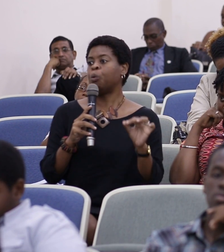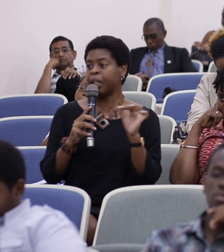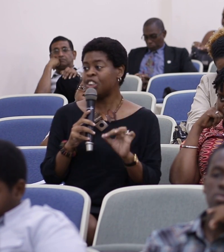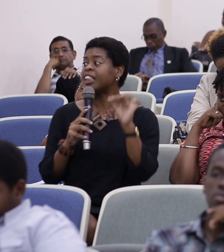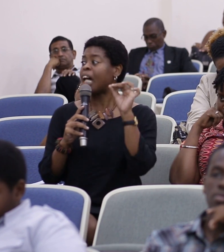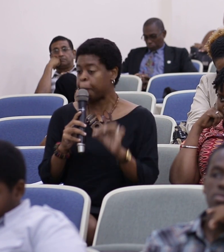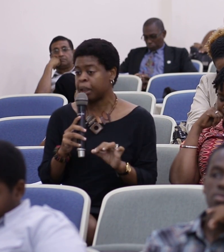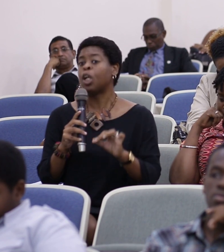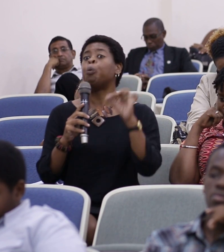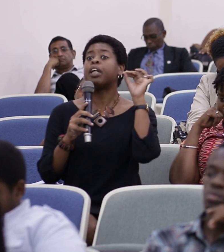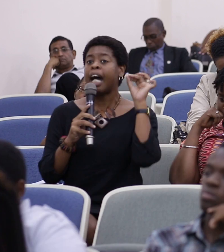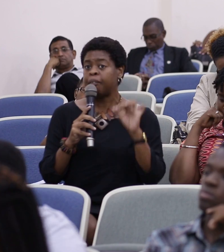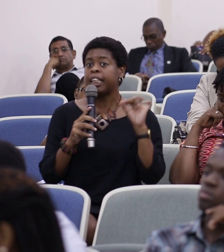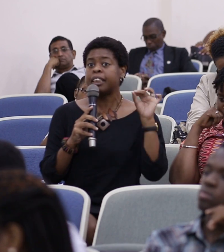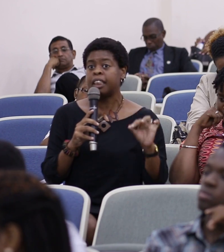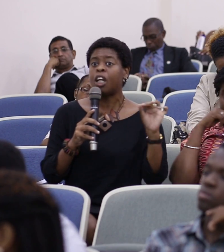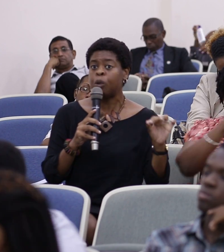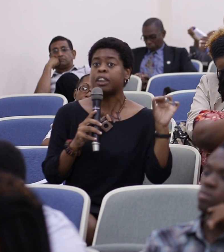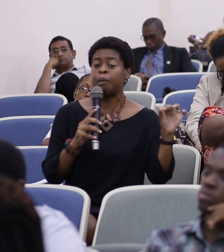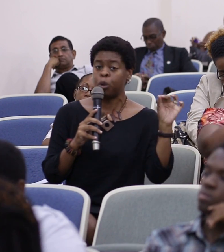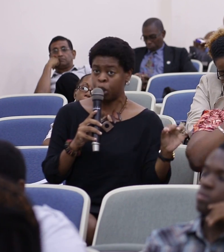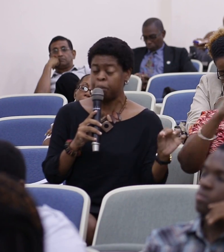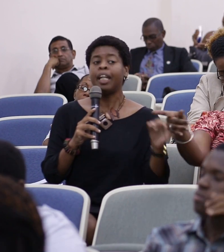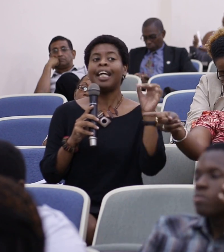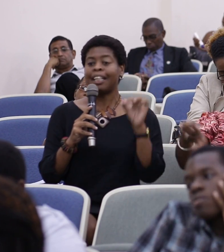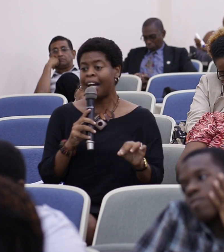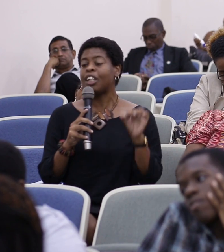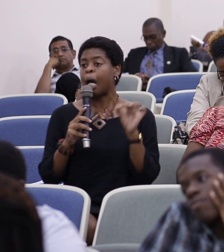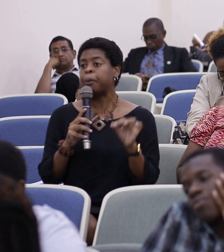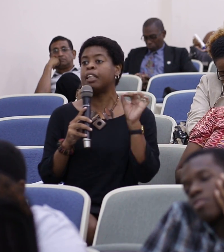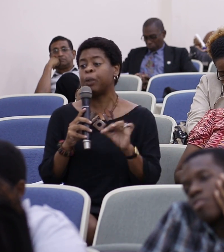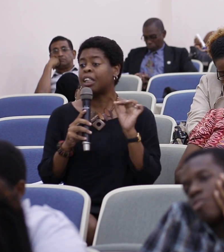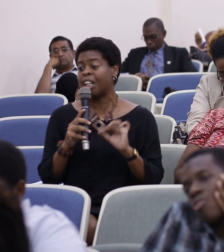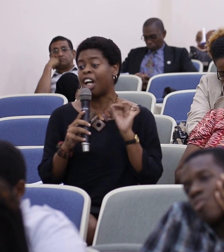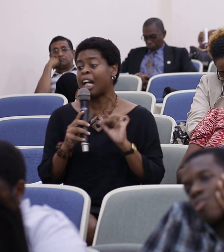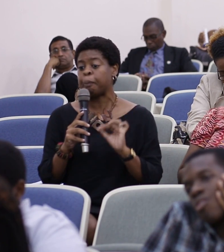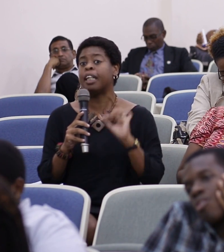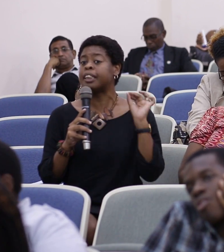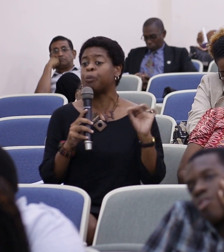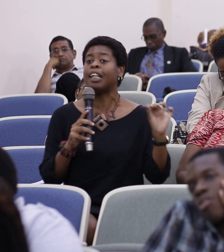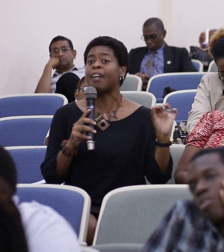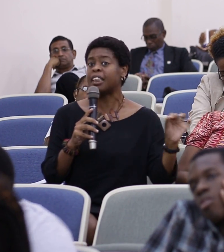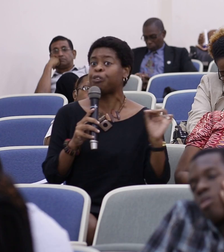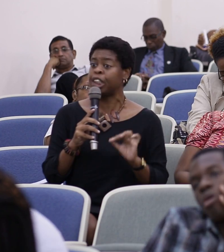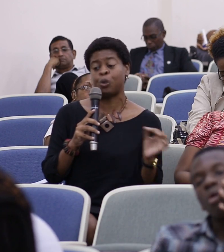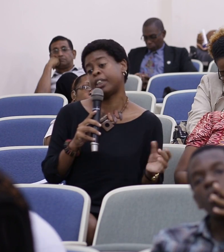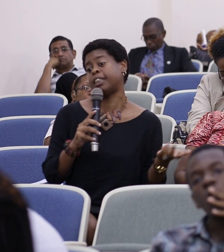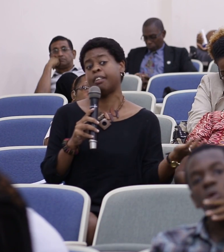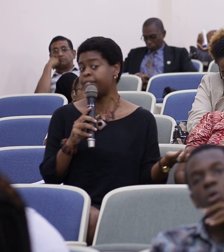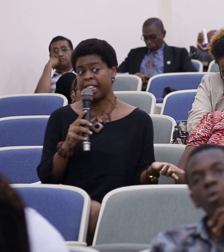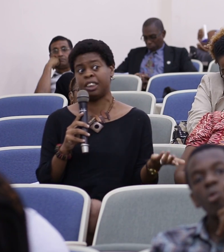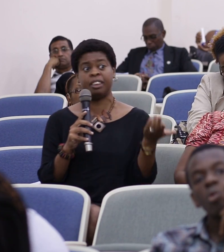happen, will not happen. You can advocate till the cows come home, it cannot happen and will not happen until we advance it through